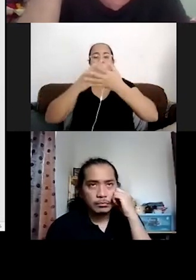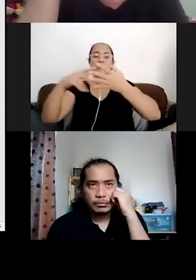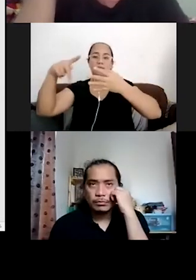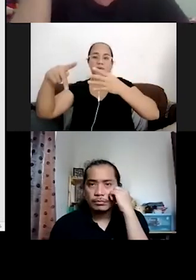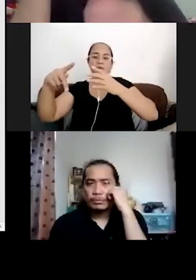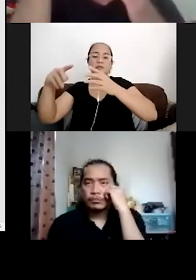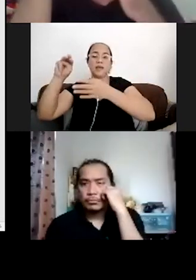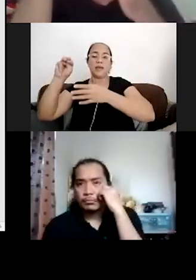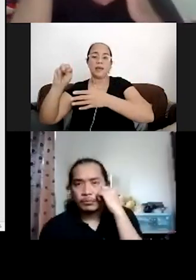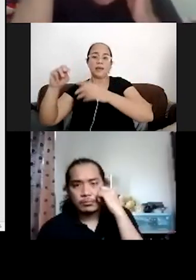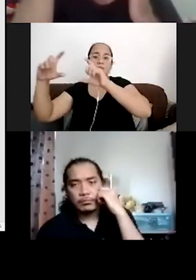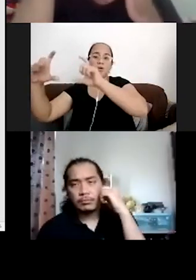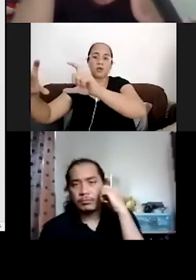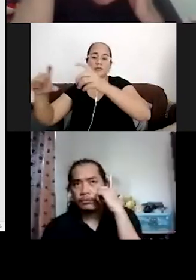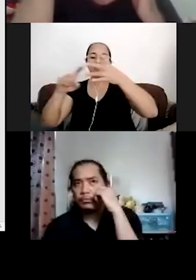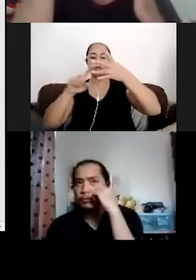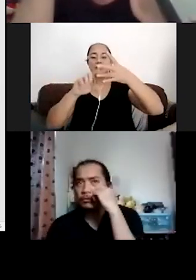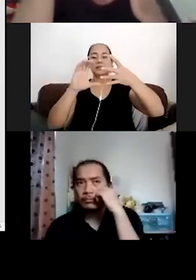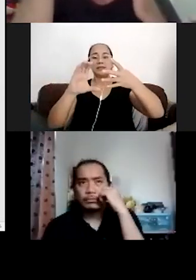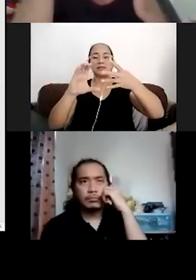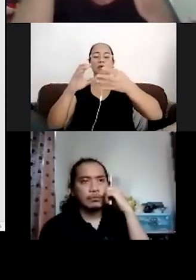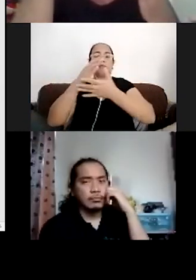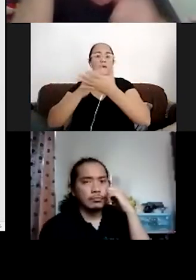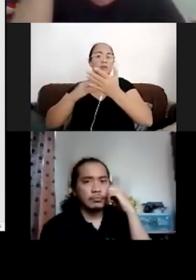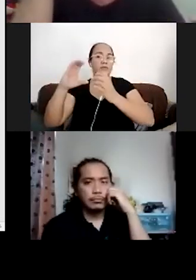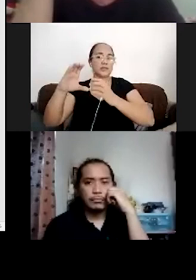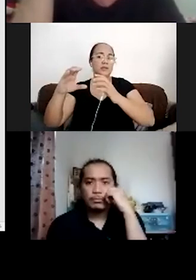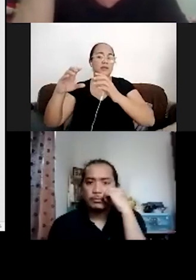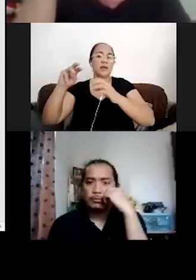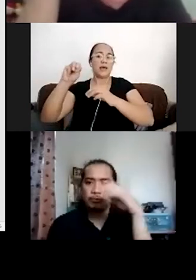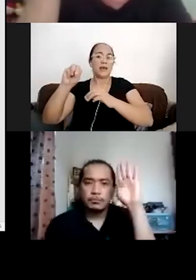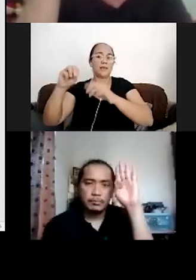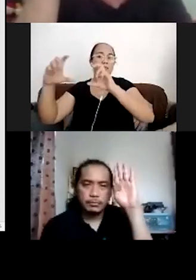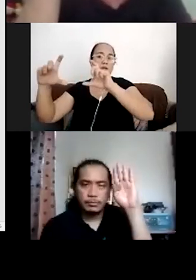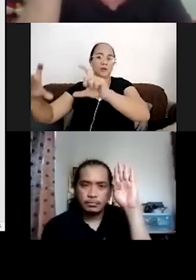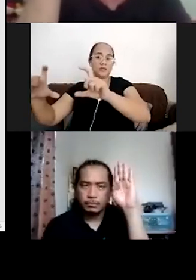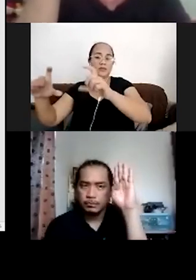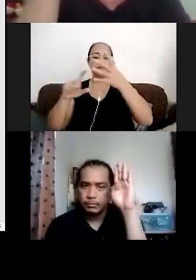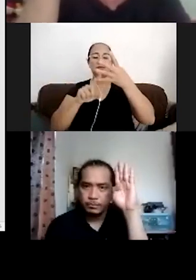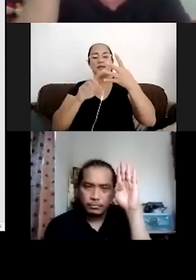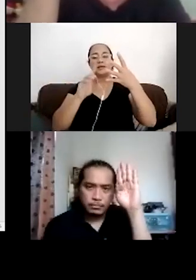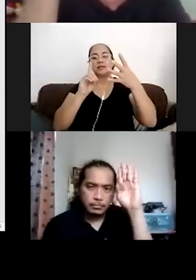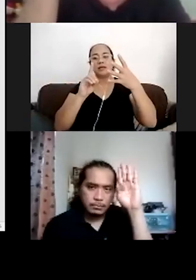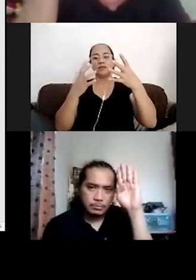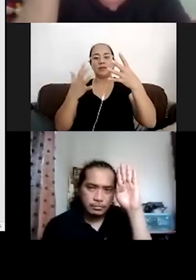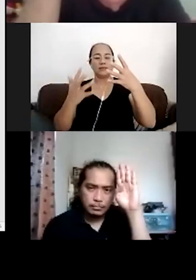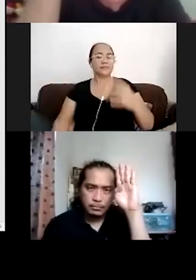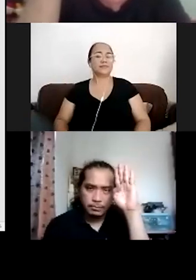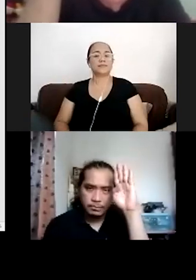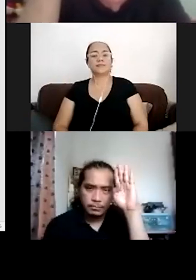clause. C, an object or part of the object in the main clause. D, none of the above.